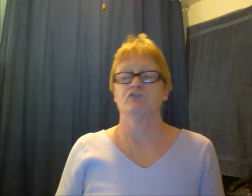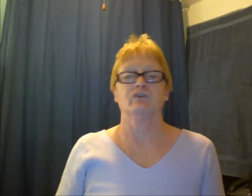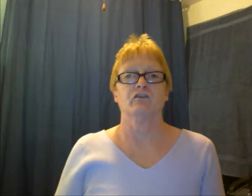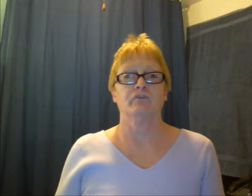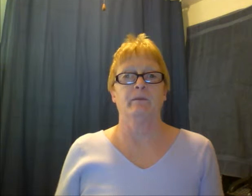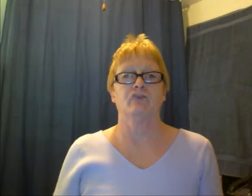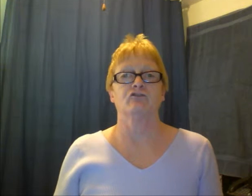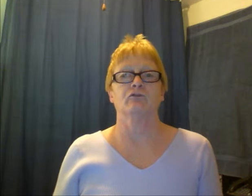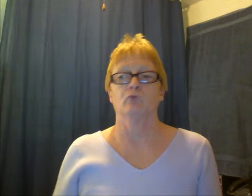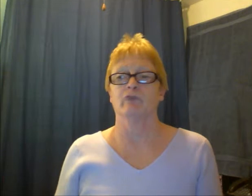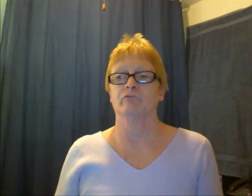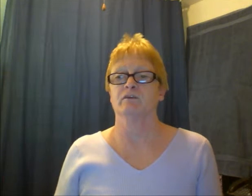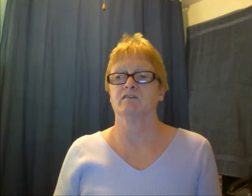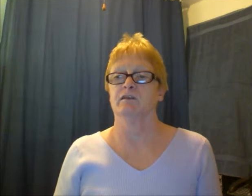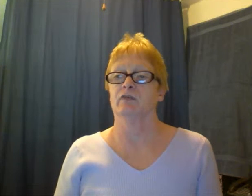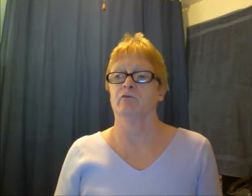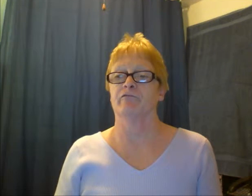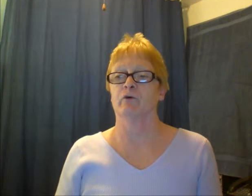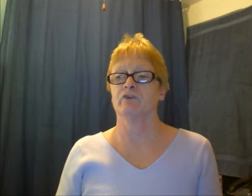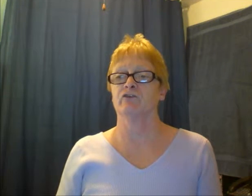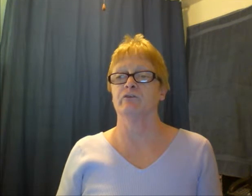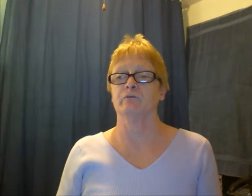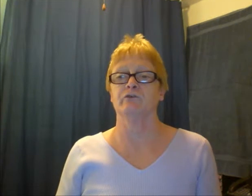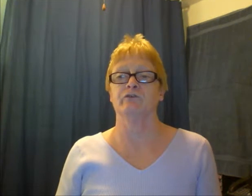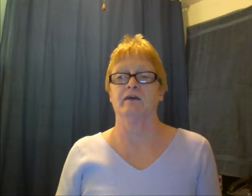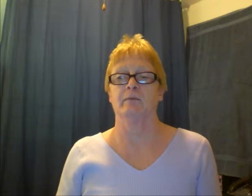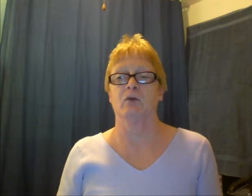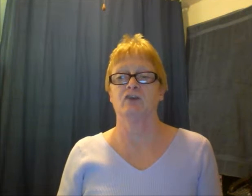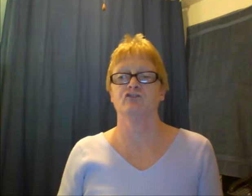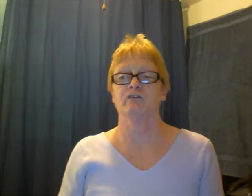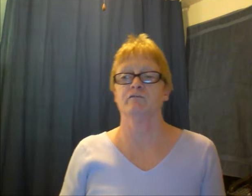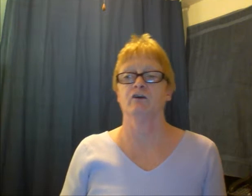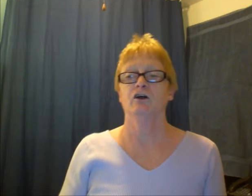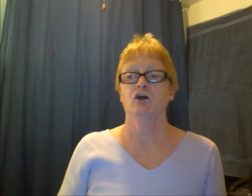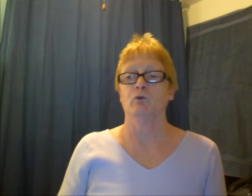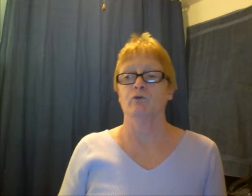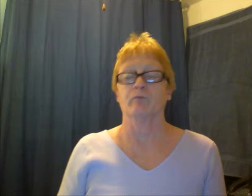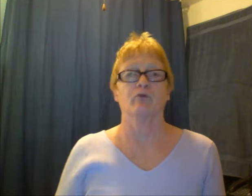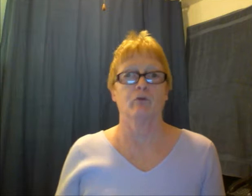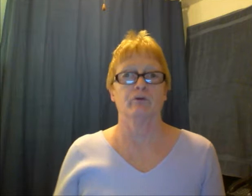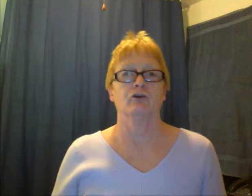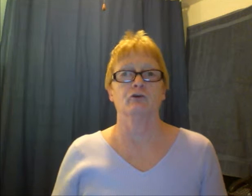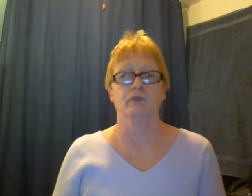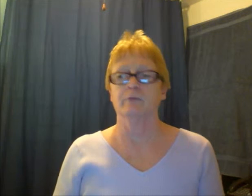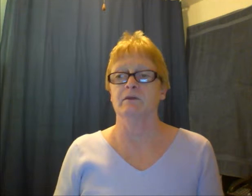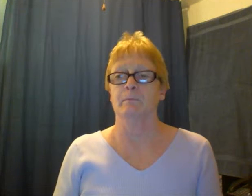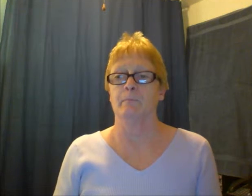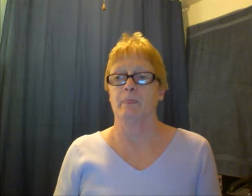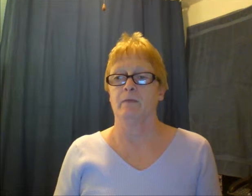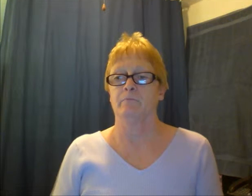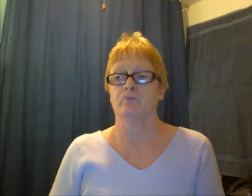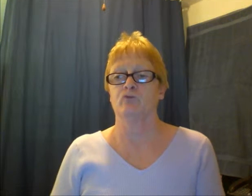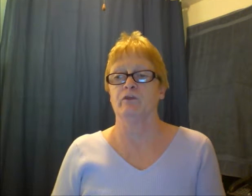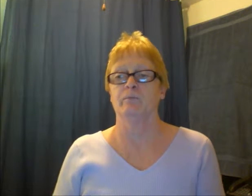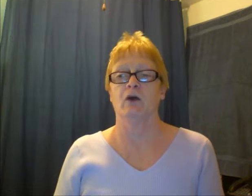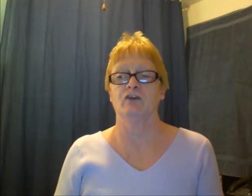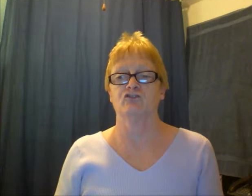Establishing spatial reference and then referring to them using body shift with appropriate agreement between the body shift